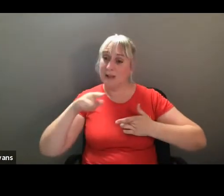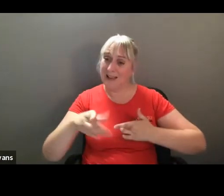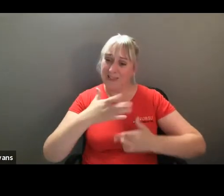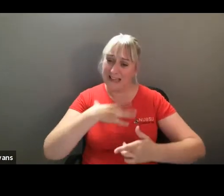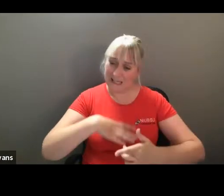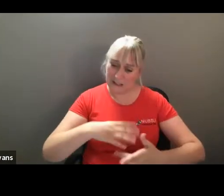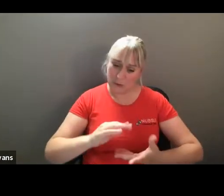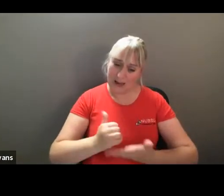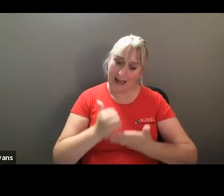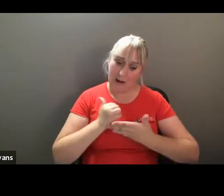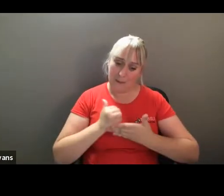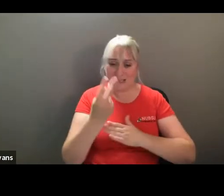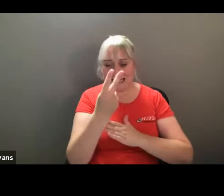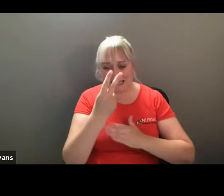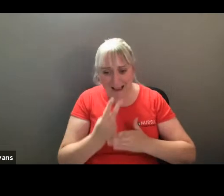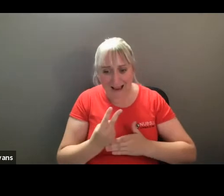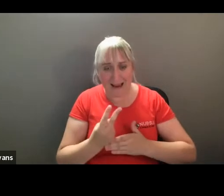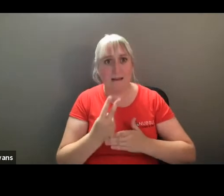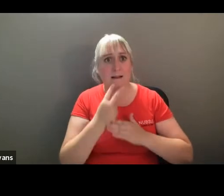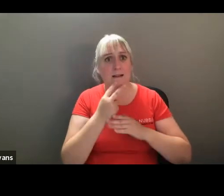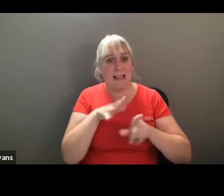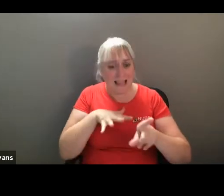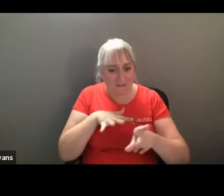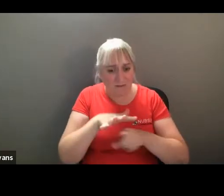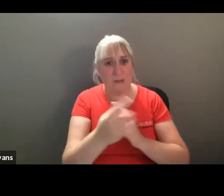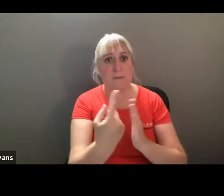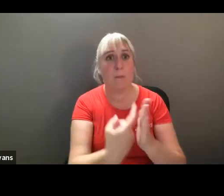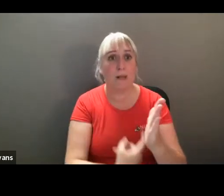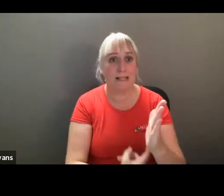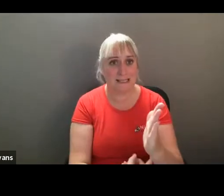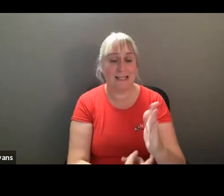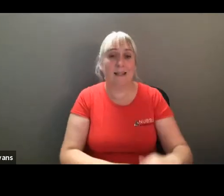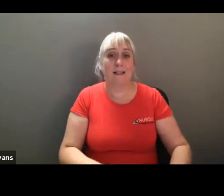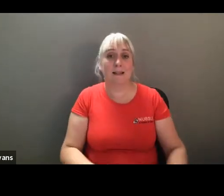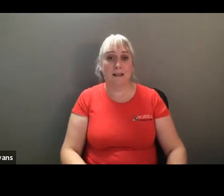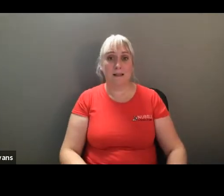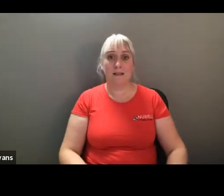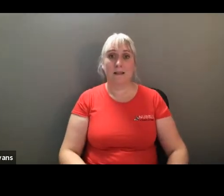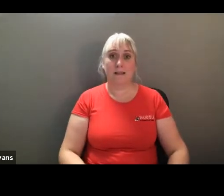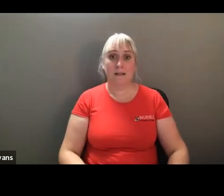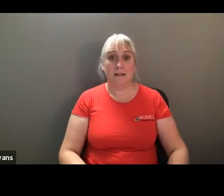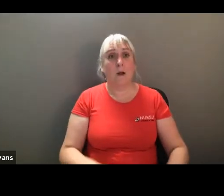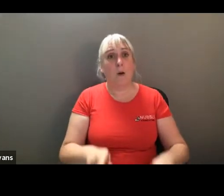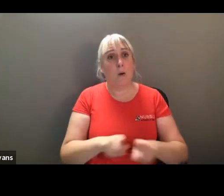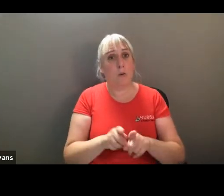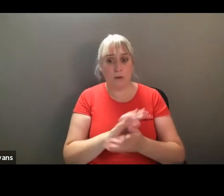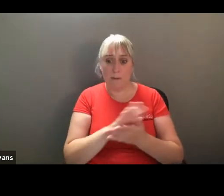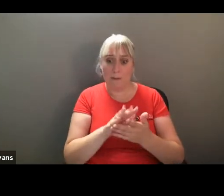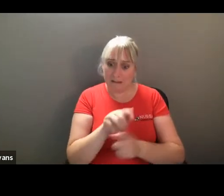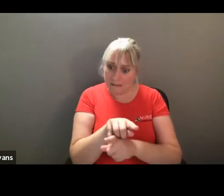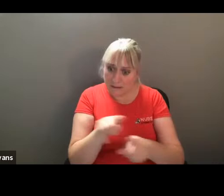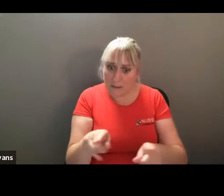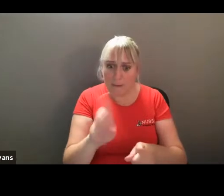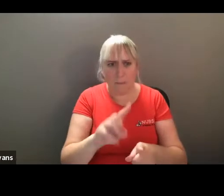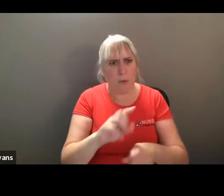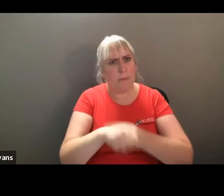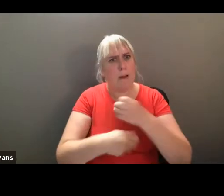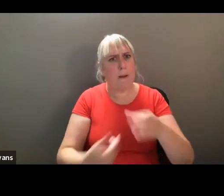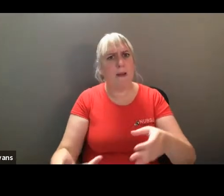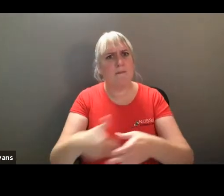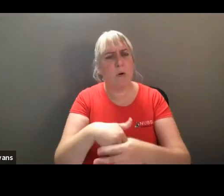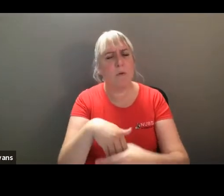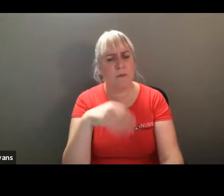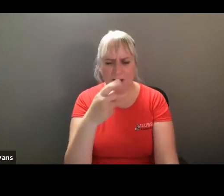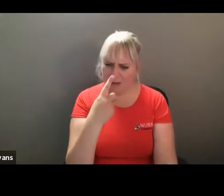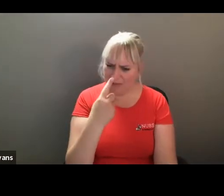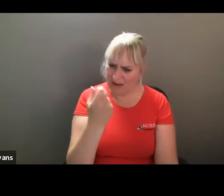are able to address the issues in our communities. And not only that, it also enables people to realise their potential. Some people